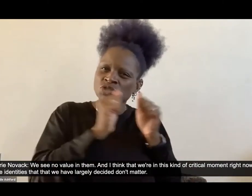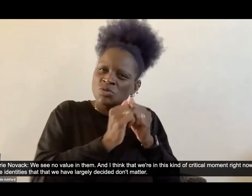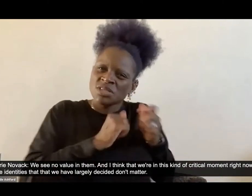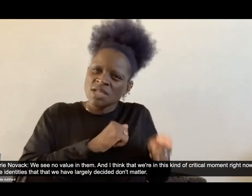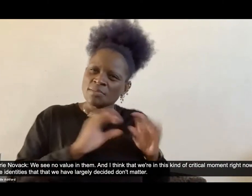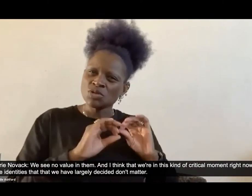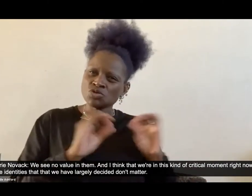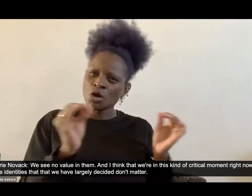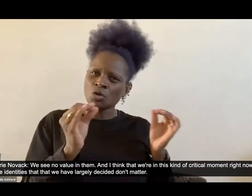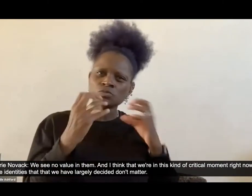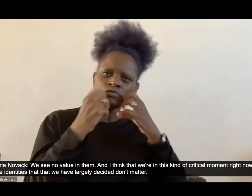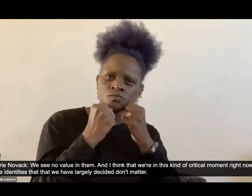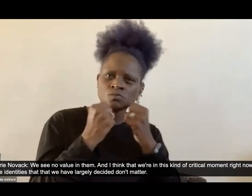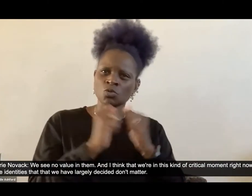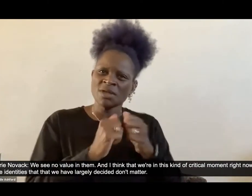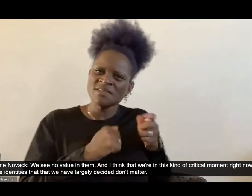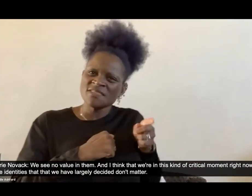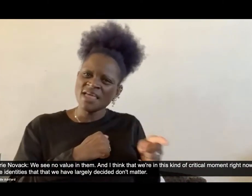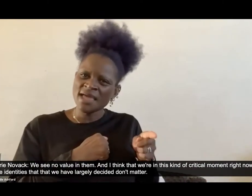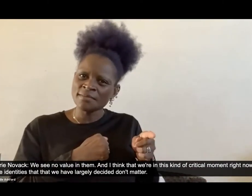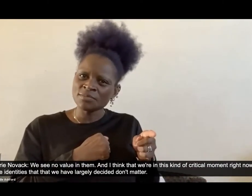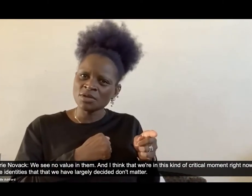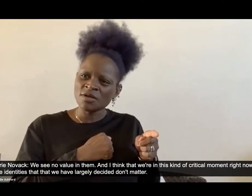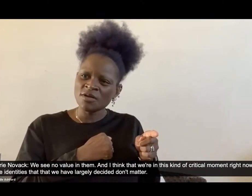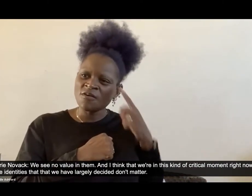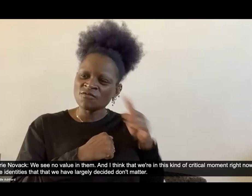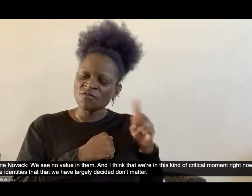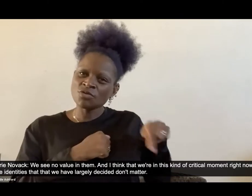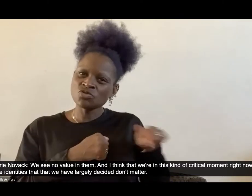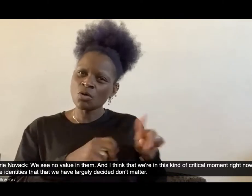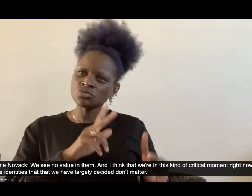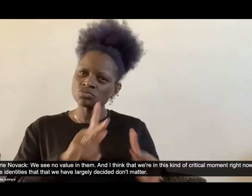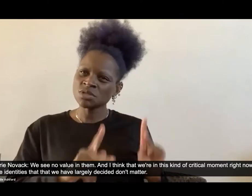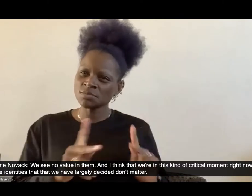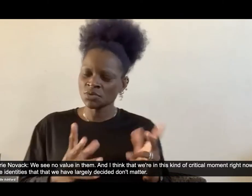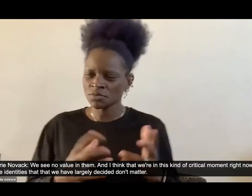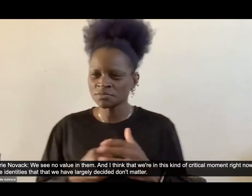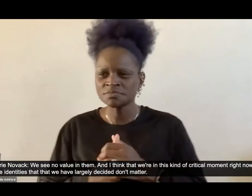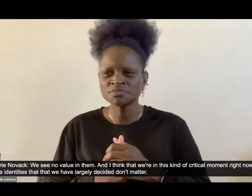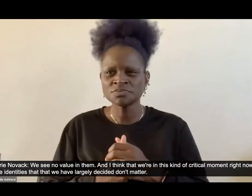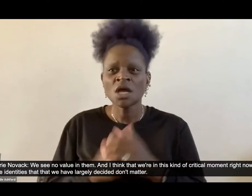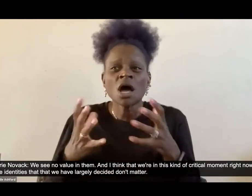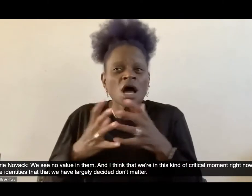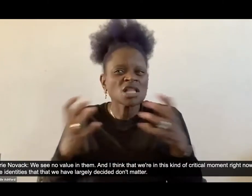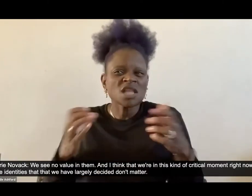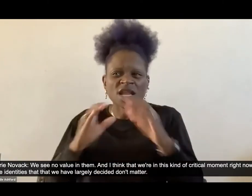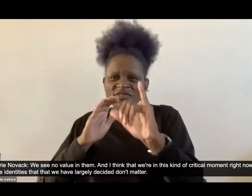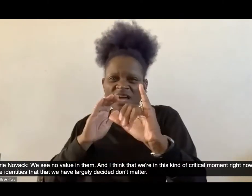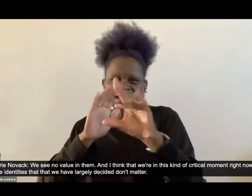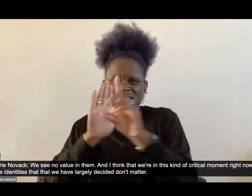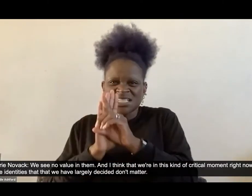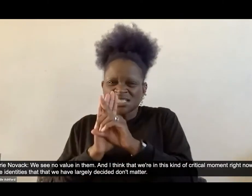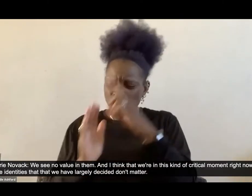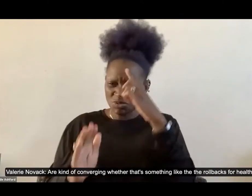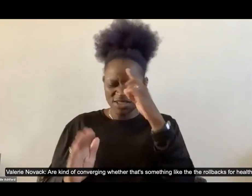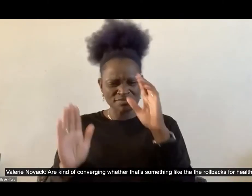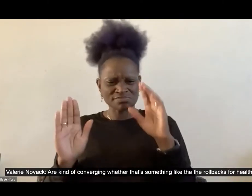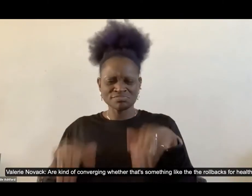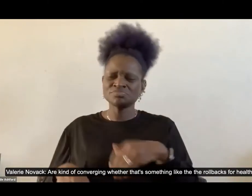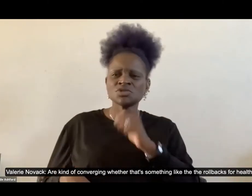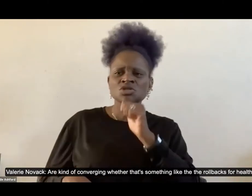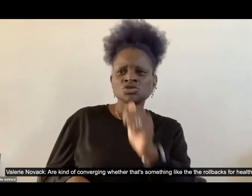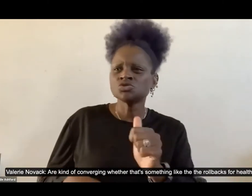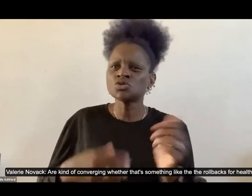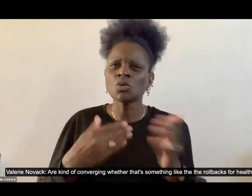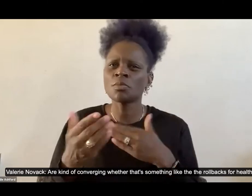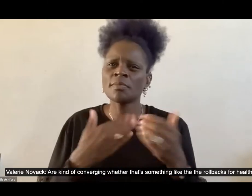critical moment right now where a lot of these, uh, identities that, that we have largely decided don't matter, um, are kind of